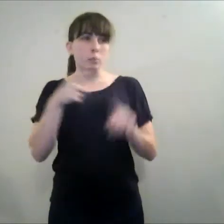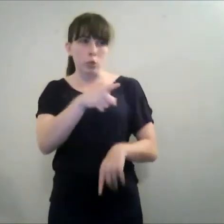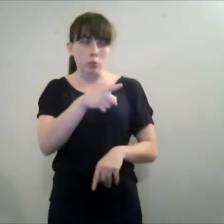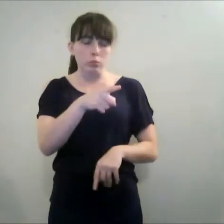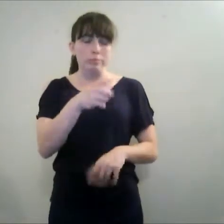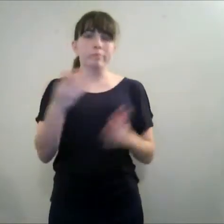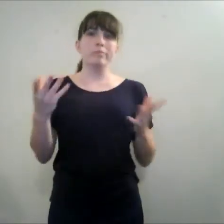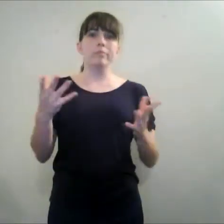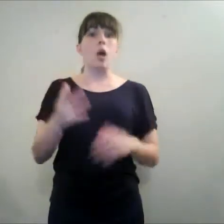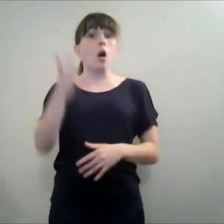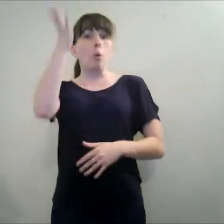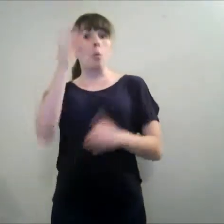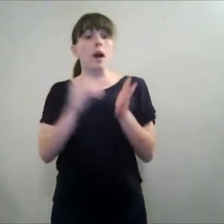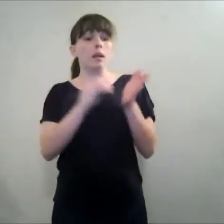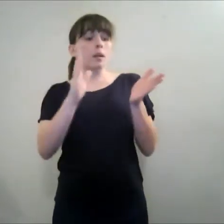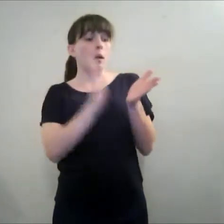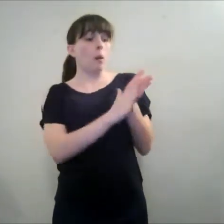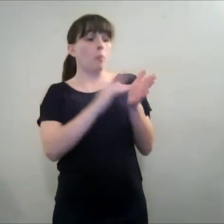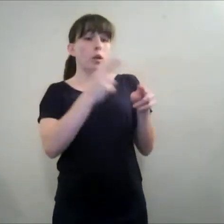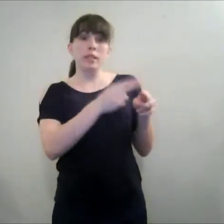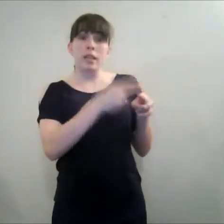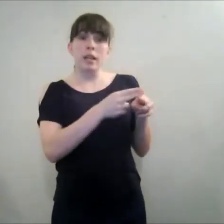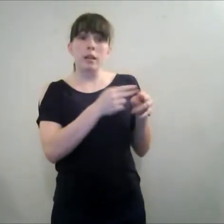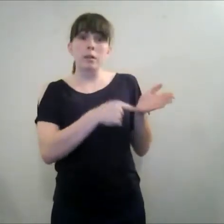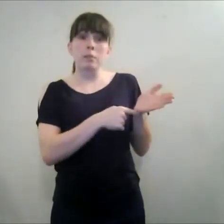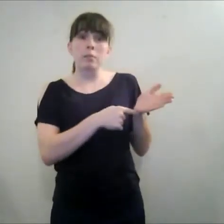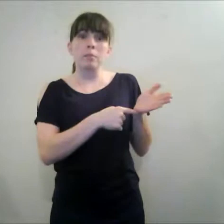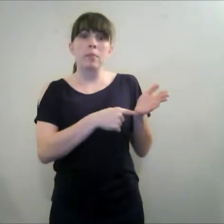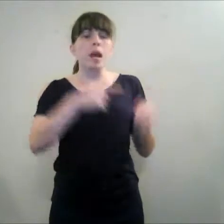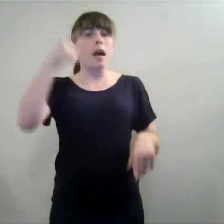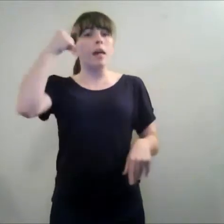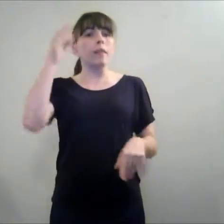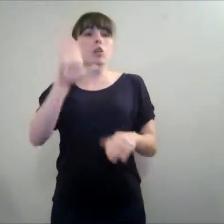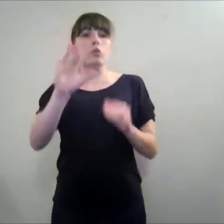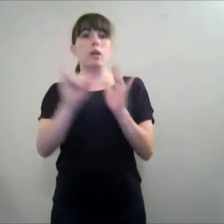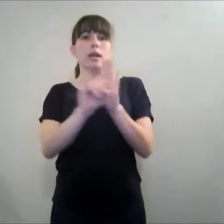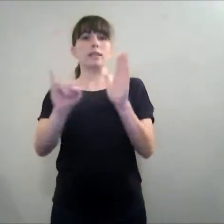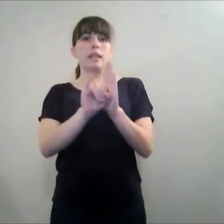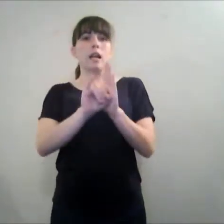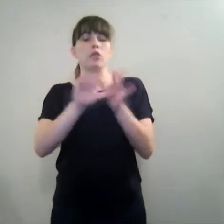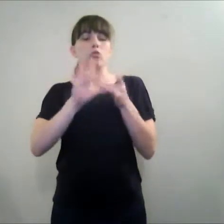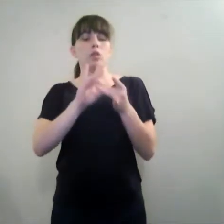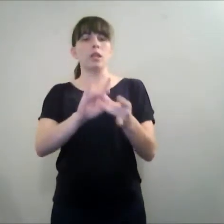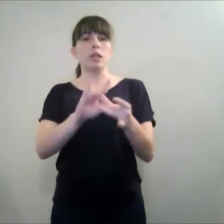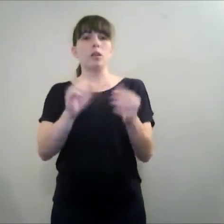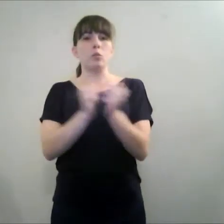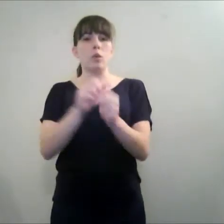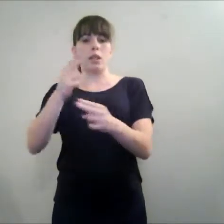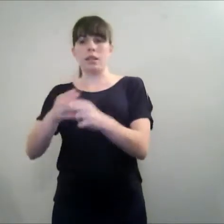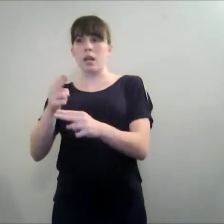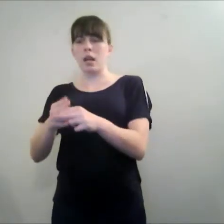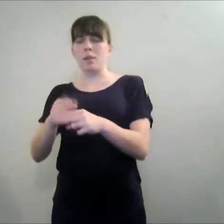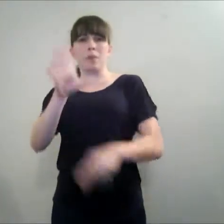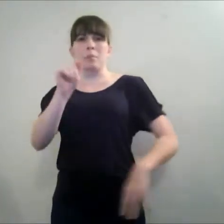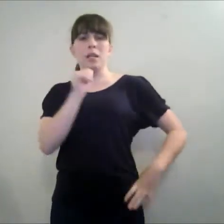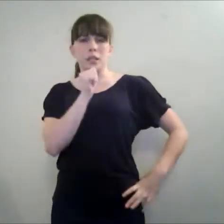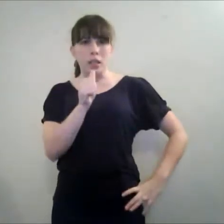we're rooted in the idea of the identity card, which obsesses us. And I know it crashed and burned a couple of years ago, but if